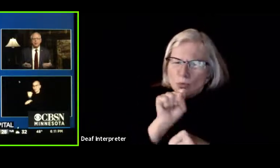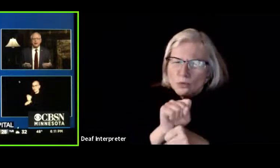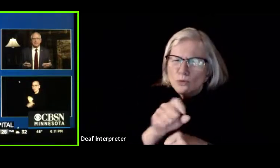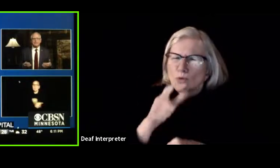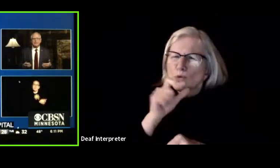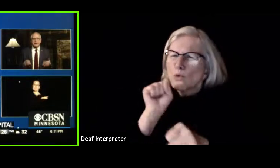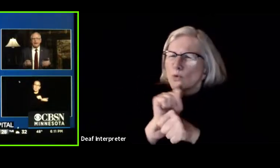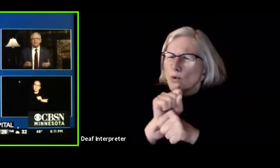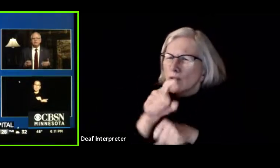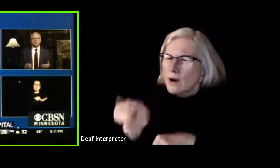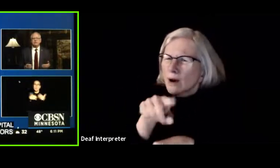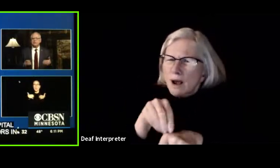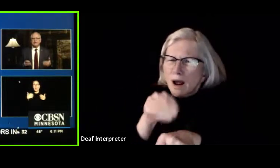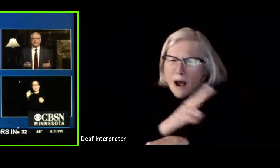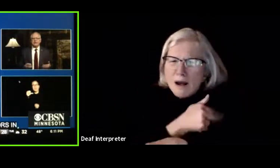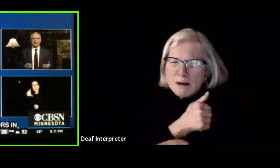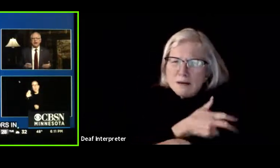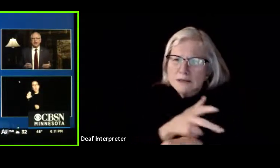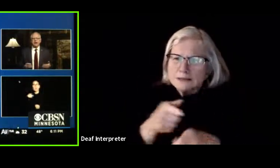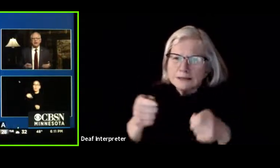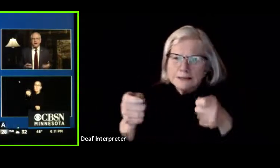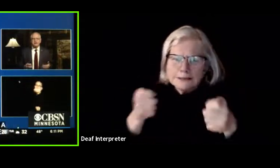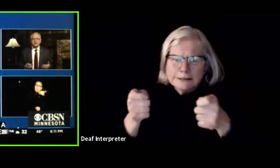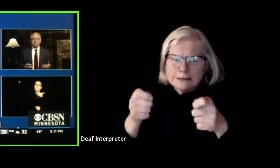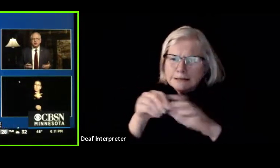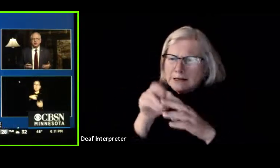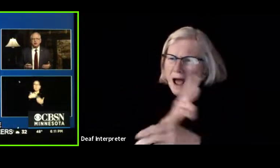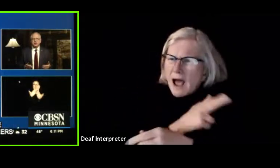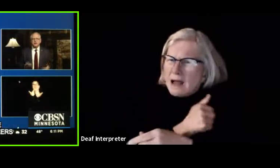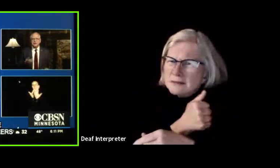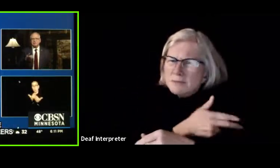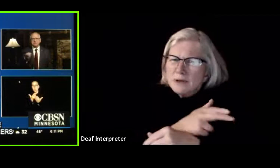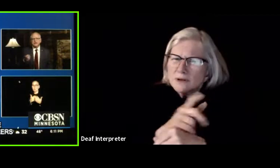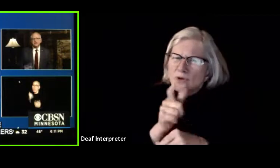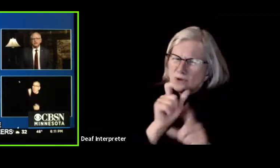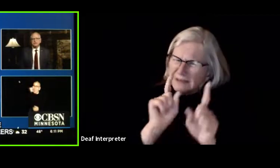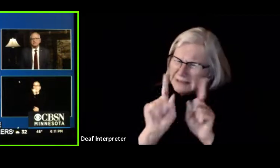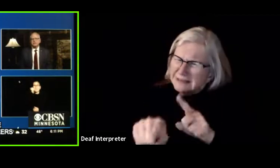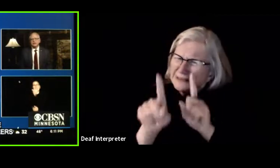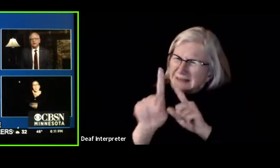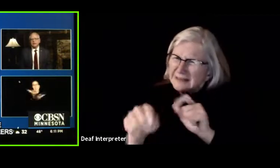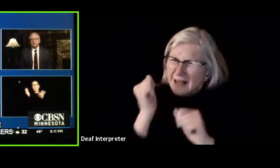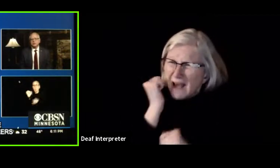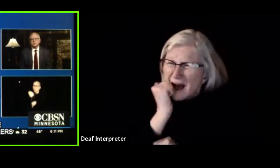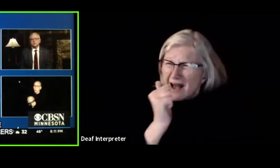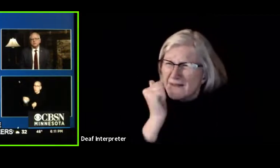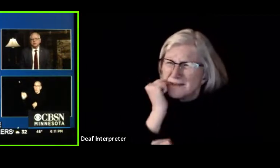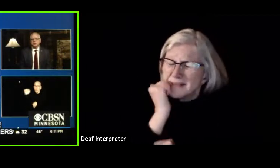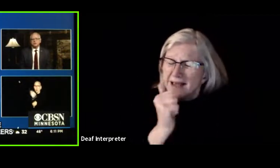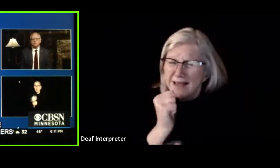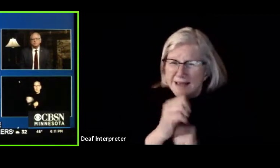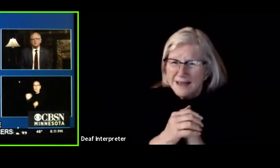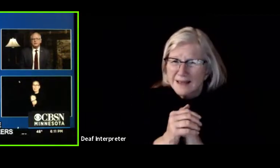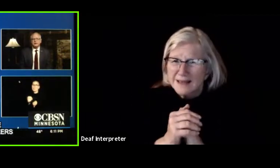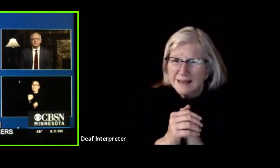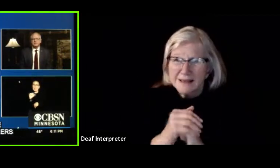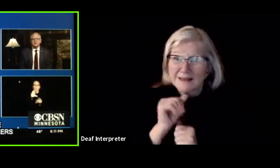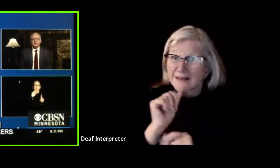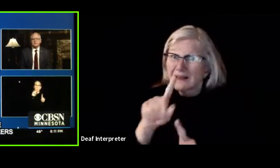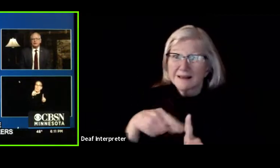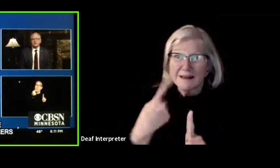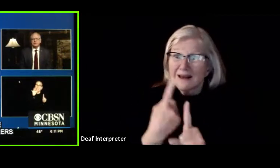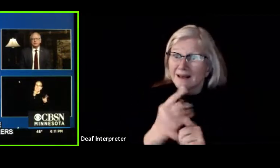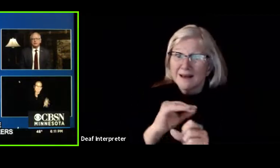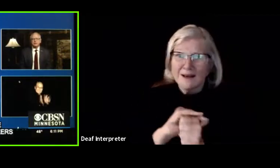the ones that have to be there day in and day out, not just for COVID. If you take a look at what we're seeing, take Northeast Minnesota,